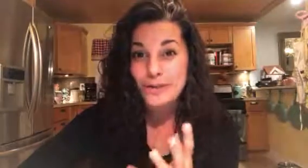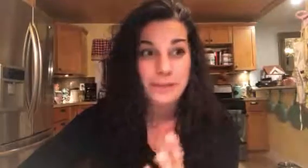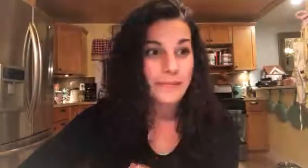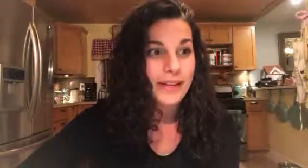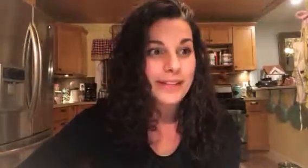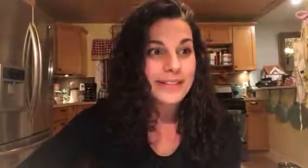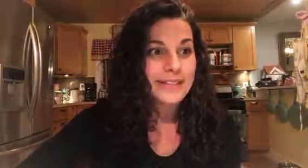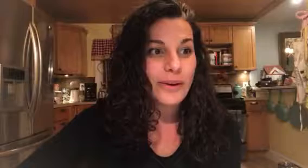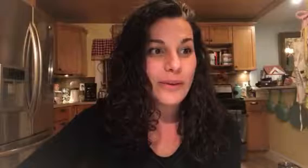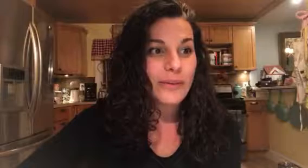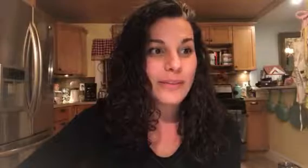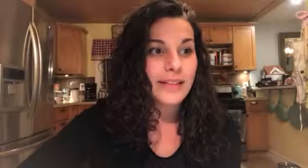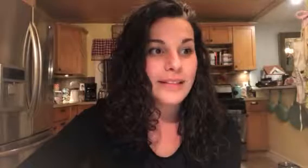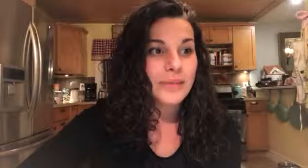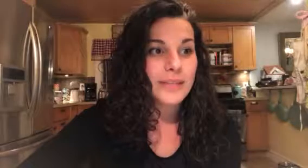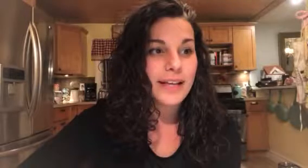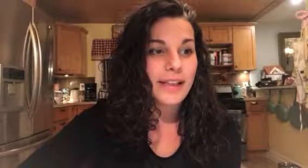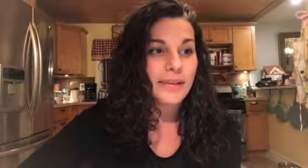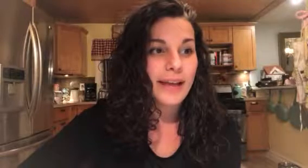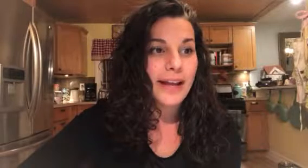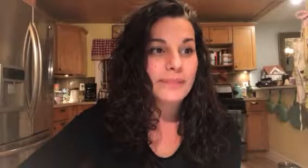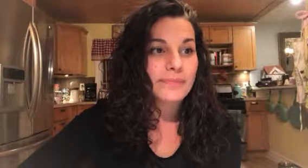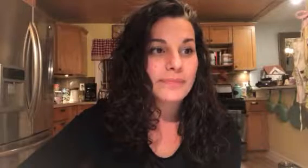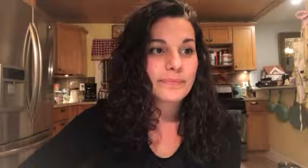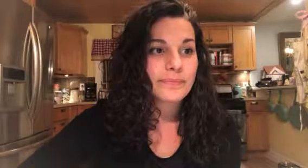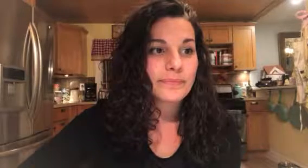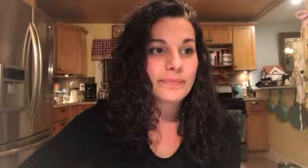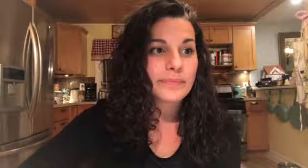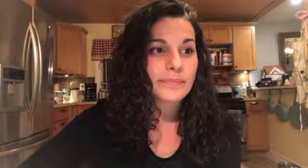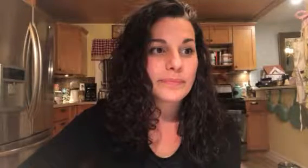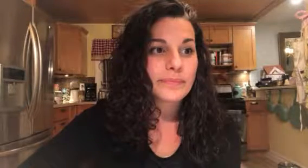awesome. So let's do it together, okay?